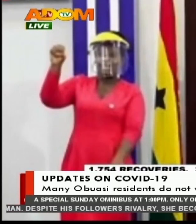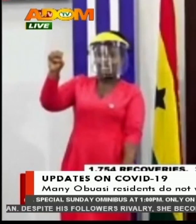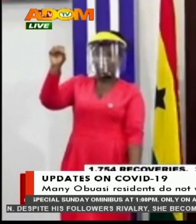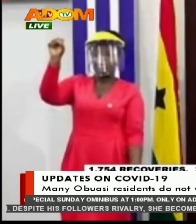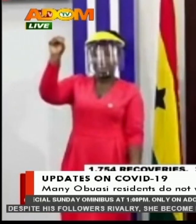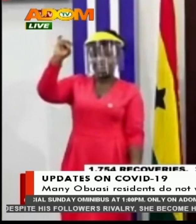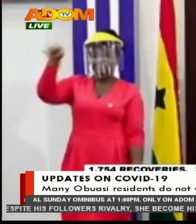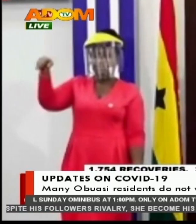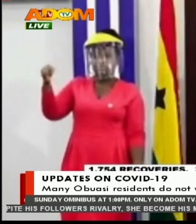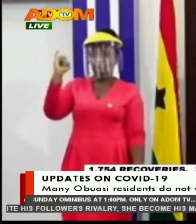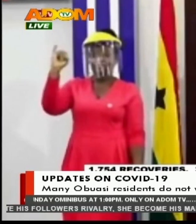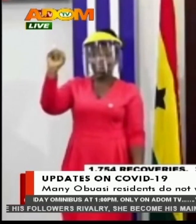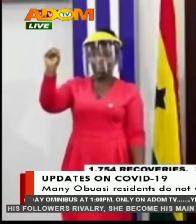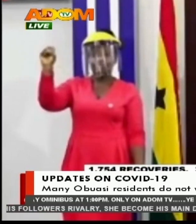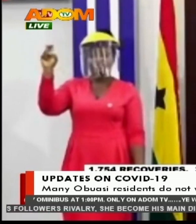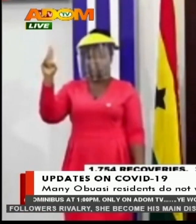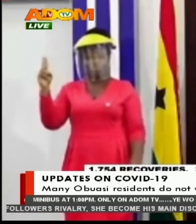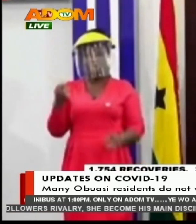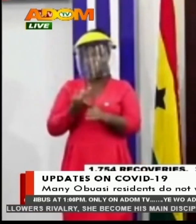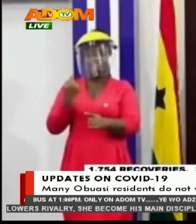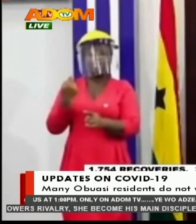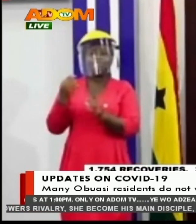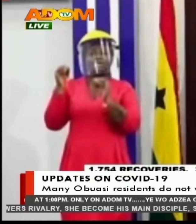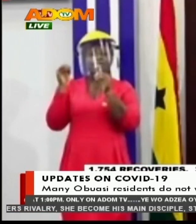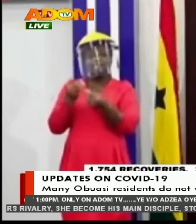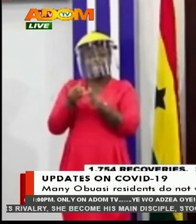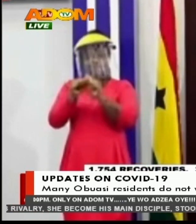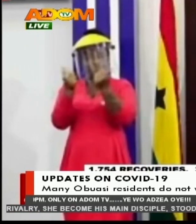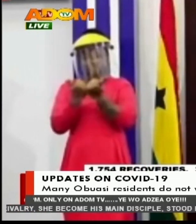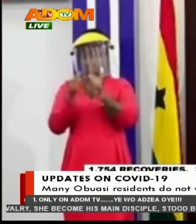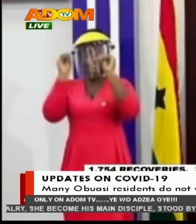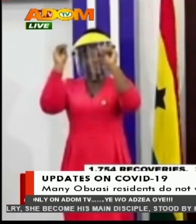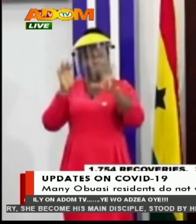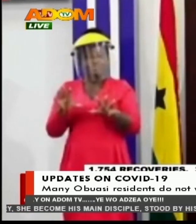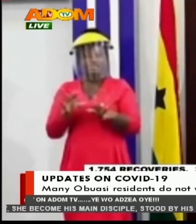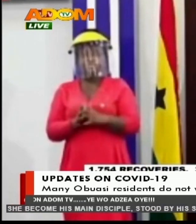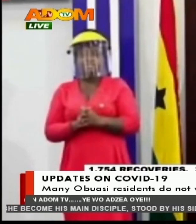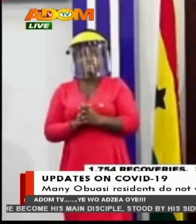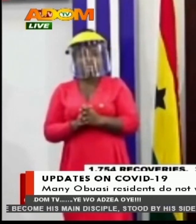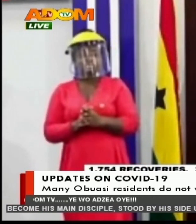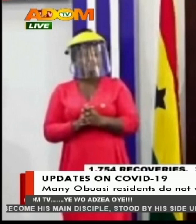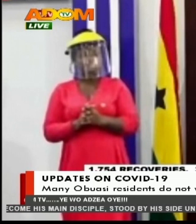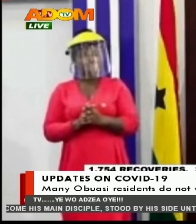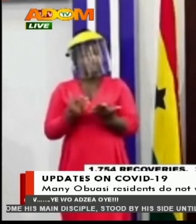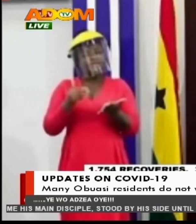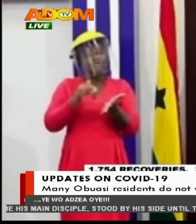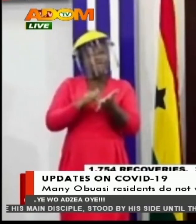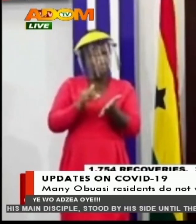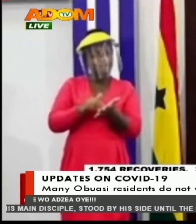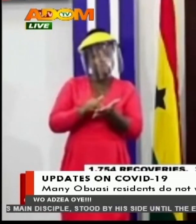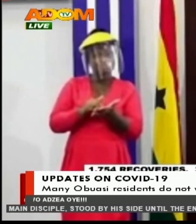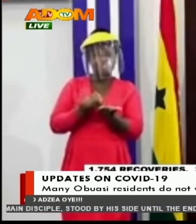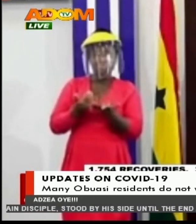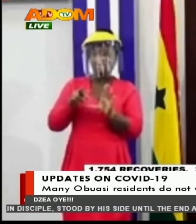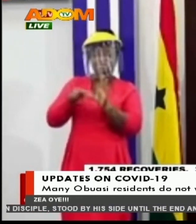information vans with pre-recorded messages in Twi and English that will be bled across the town. And then, as I said earlier,